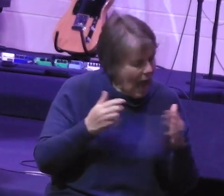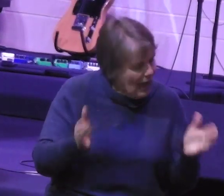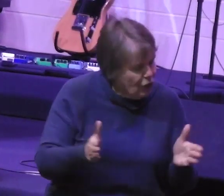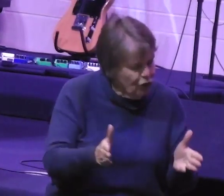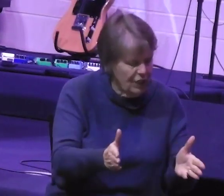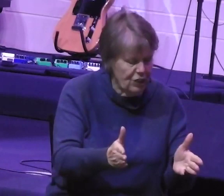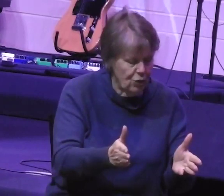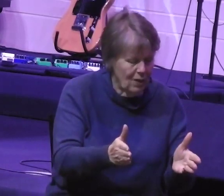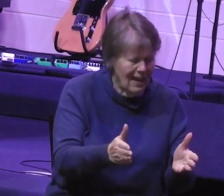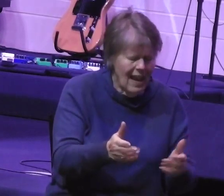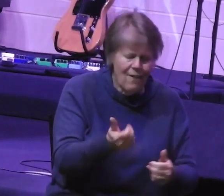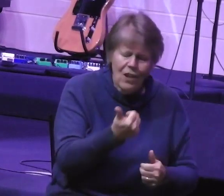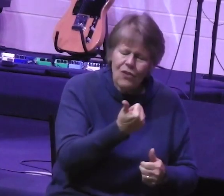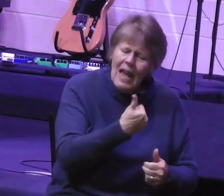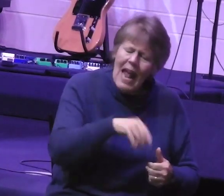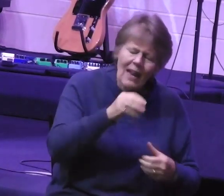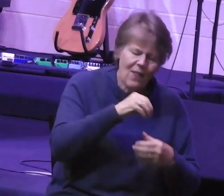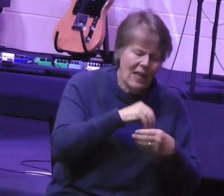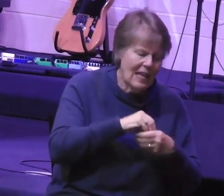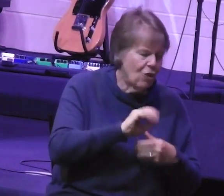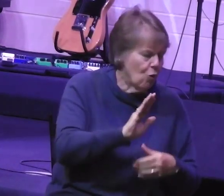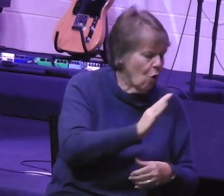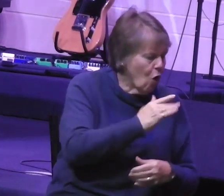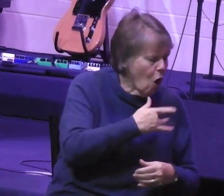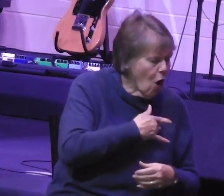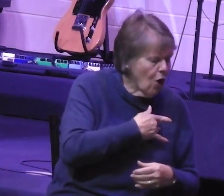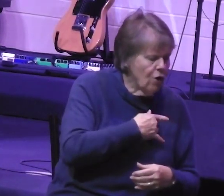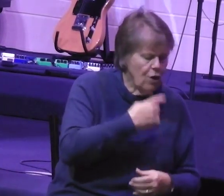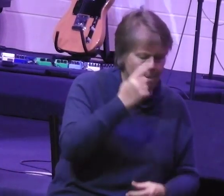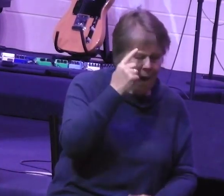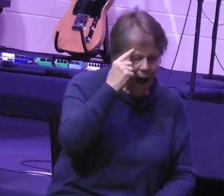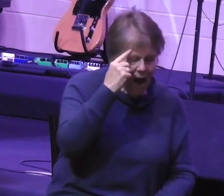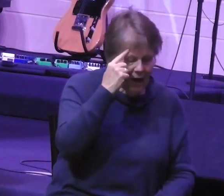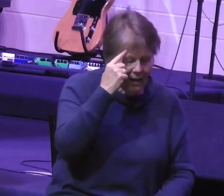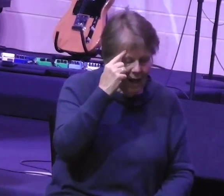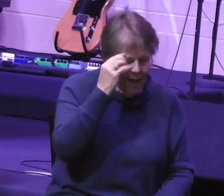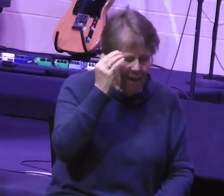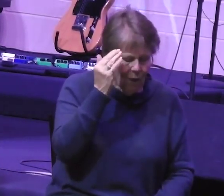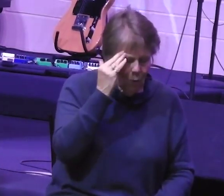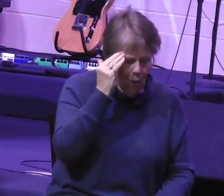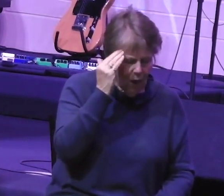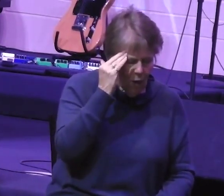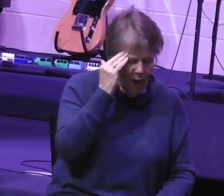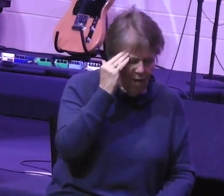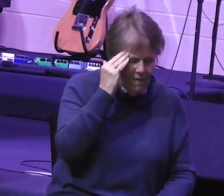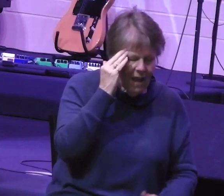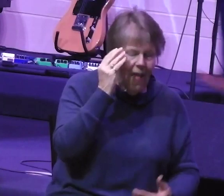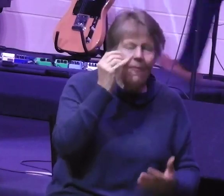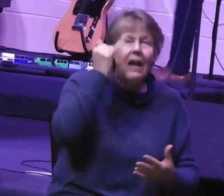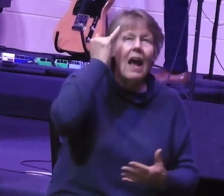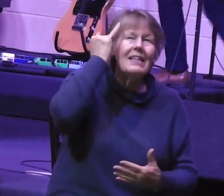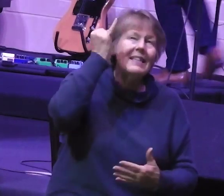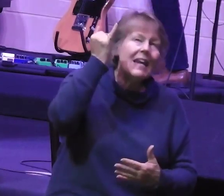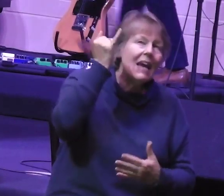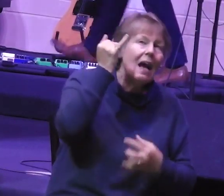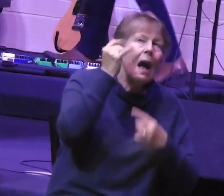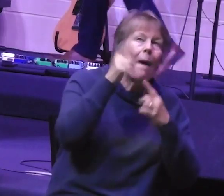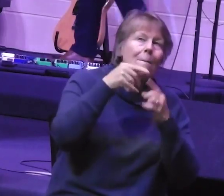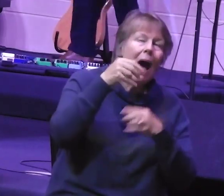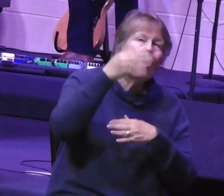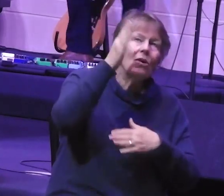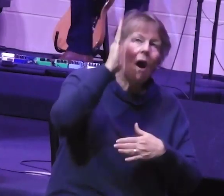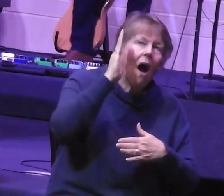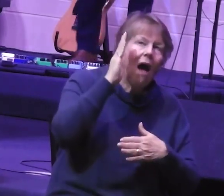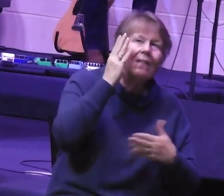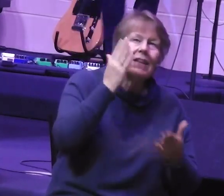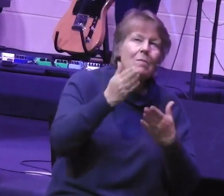if anything in your heart, if anything in your mind, if you've acknowledged that maybe there's an idea about God that's been a stumbling block, it's been a